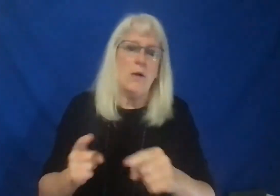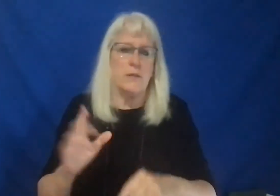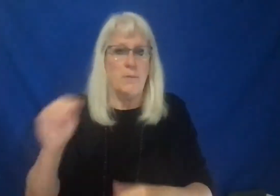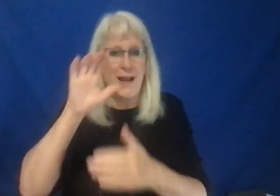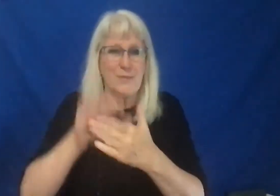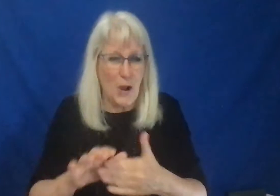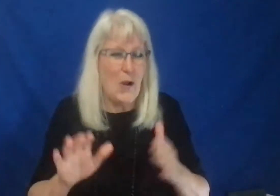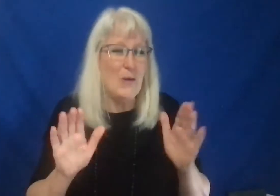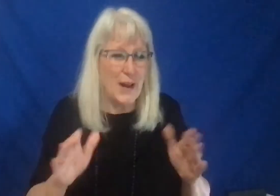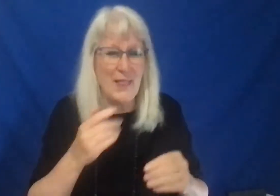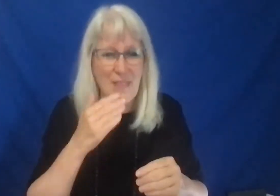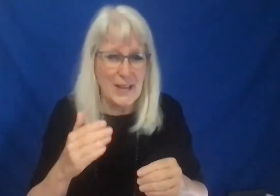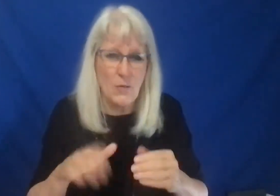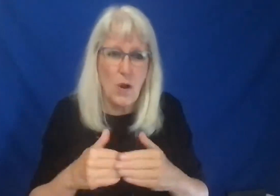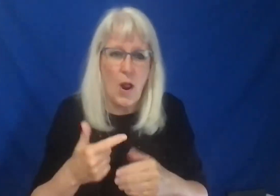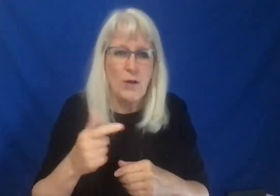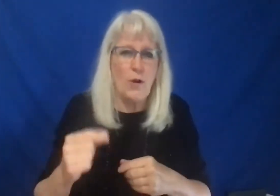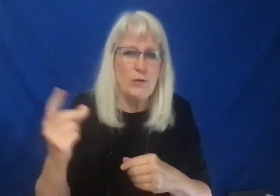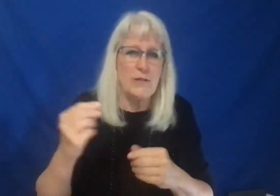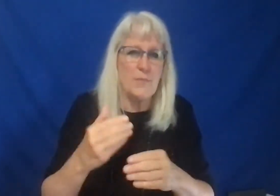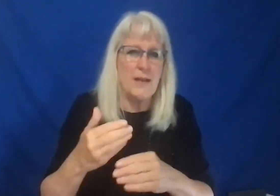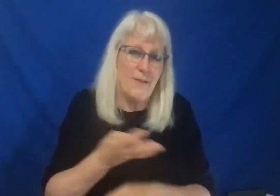Thank you. We'll all go do something, the four of us.